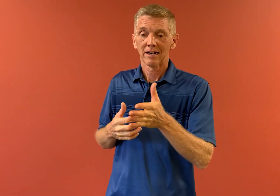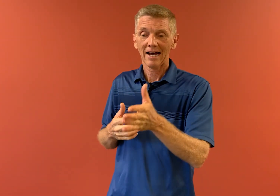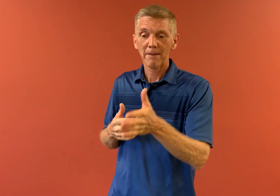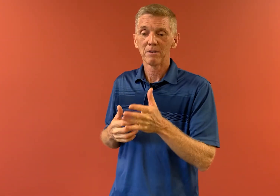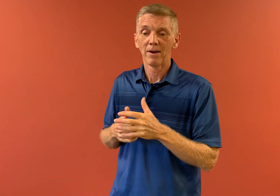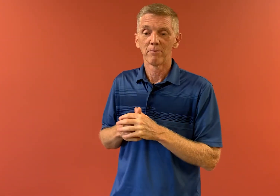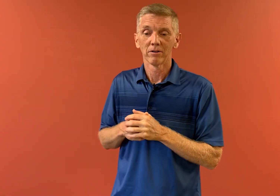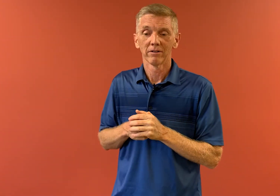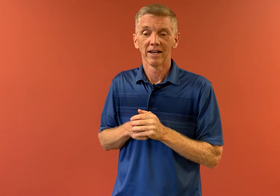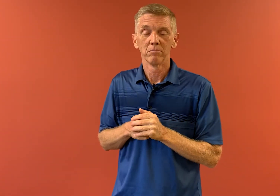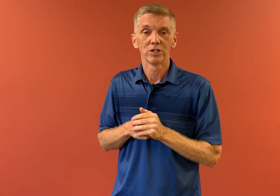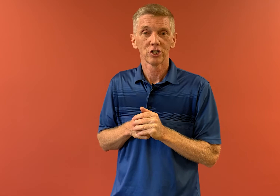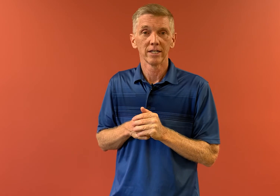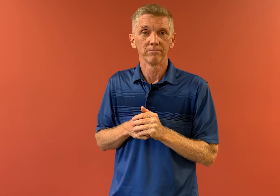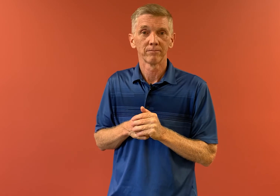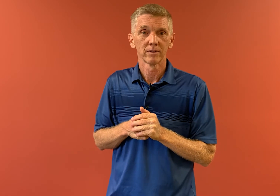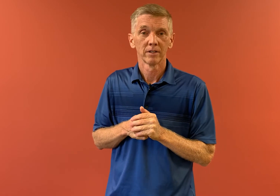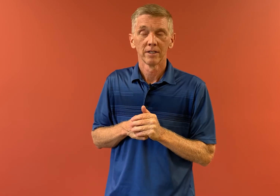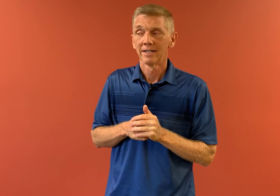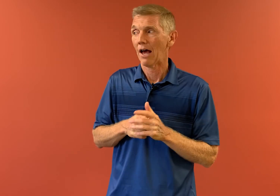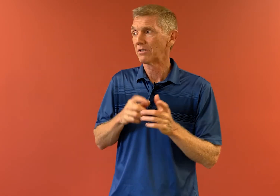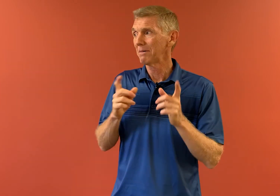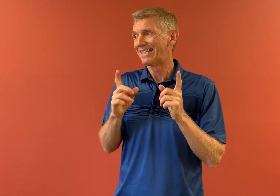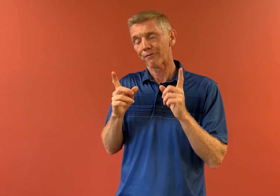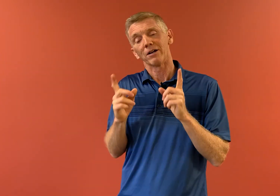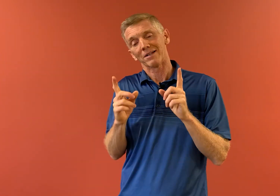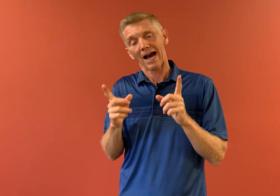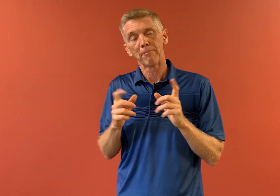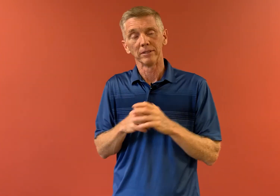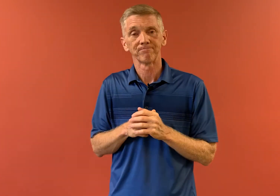copy paper, and a machine. Now, there's a little bit different here with copy.